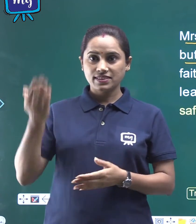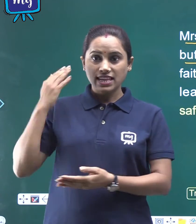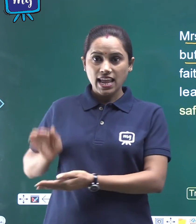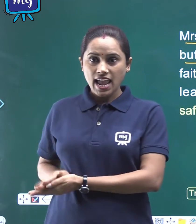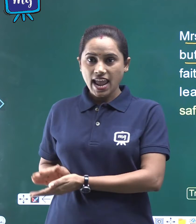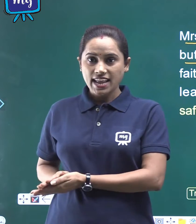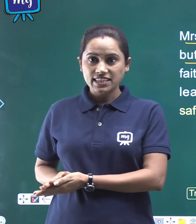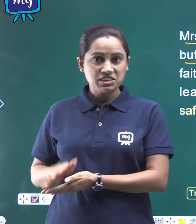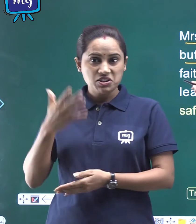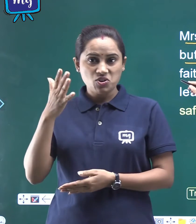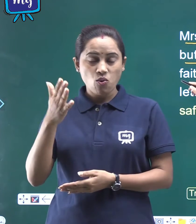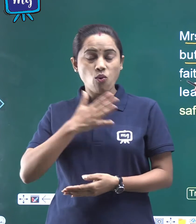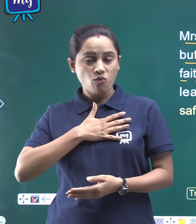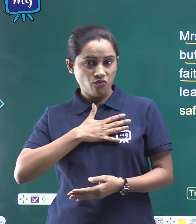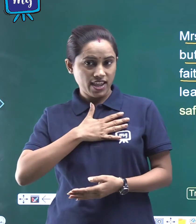had no faith